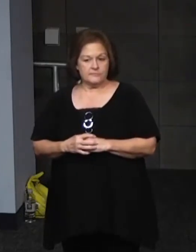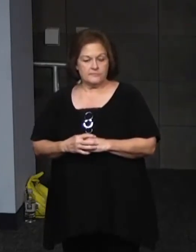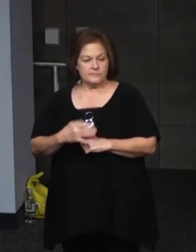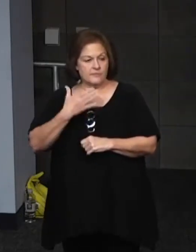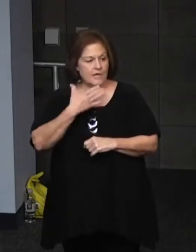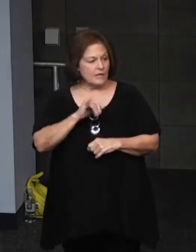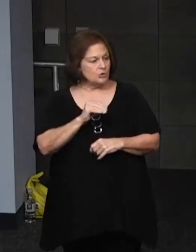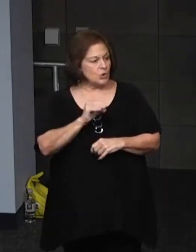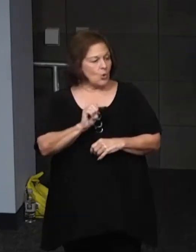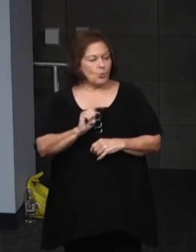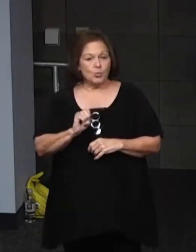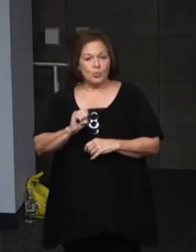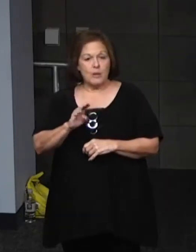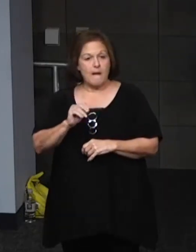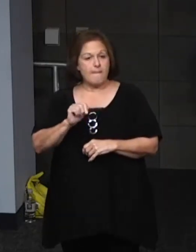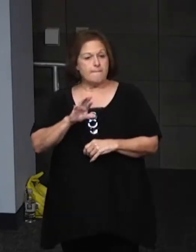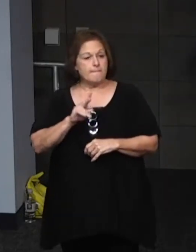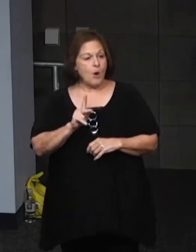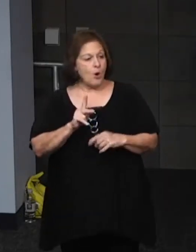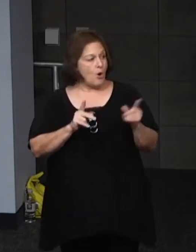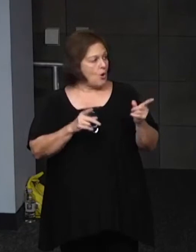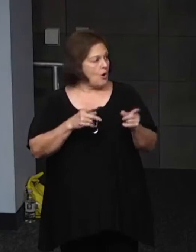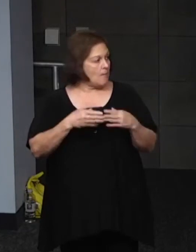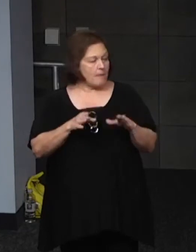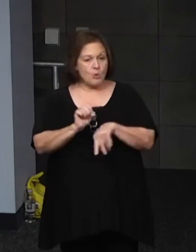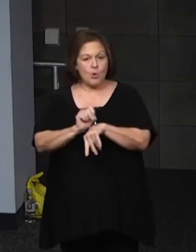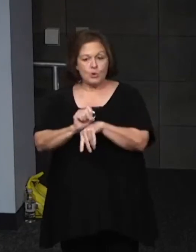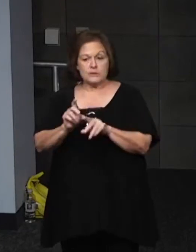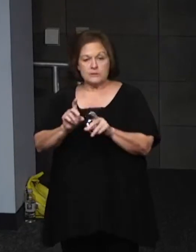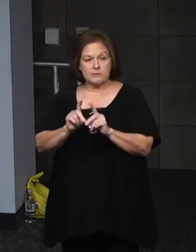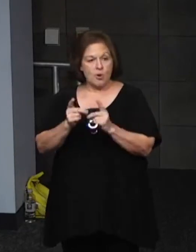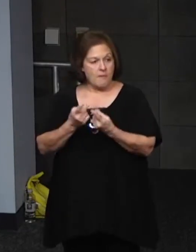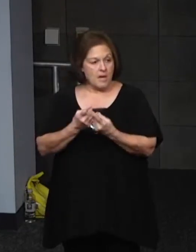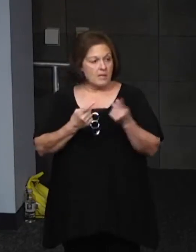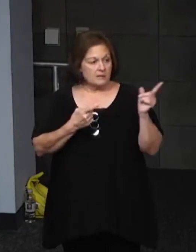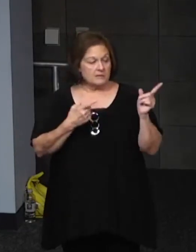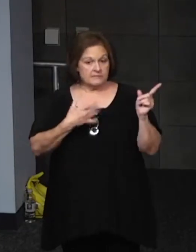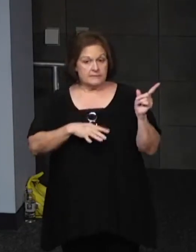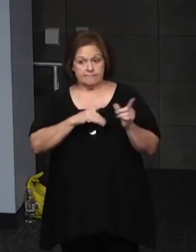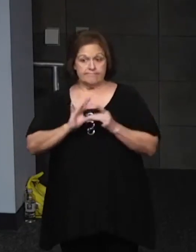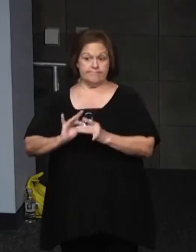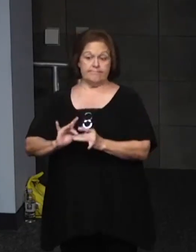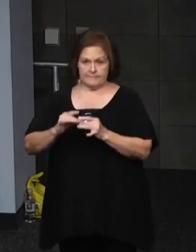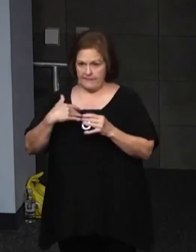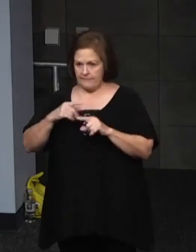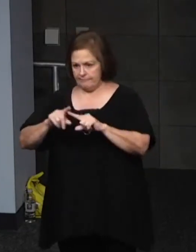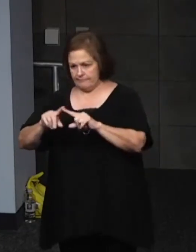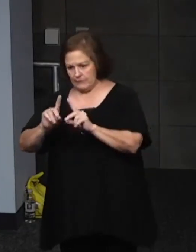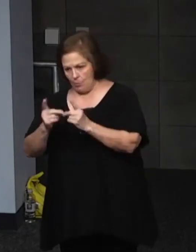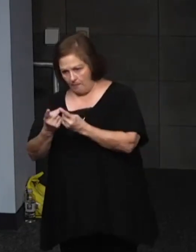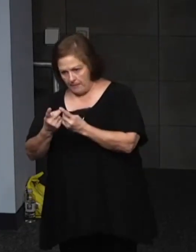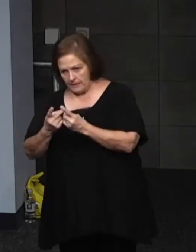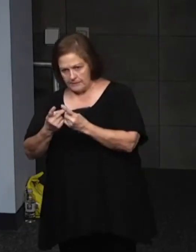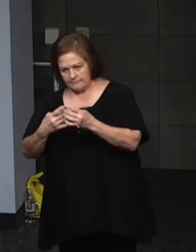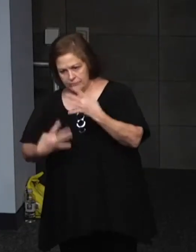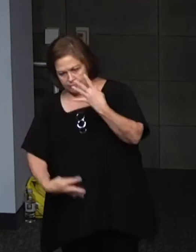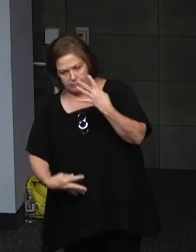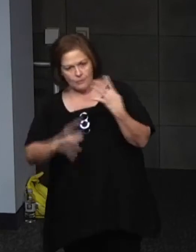Thank you, Joe. Mark Drews is the head of our Public Works Department. As you have heard over these days, he has many departments under him: